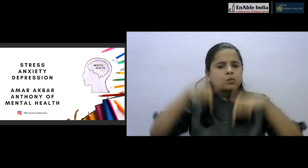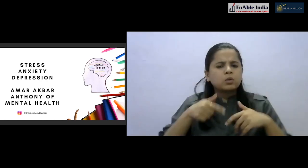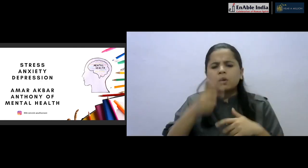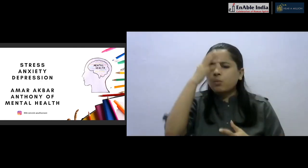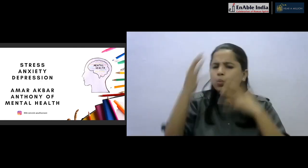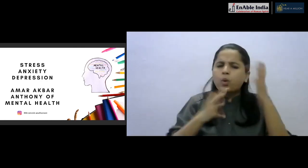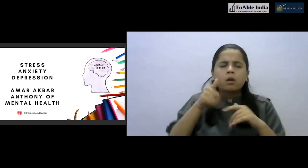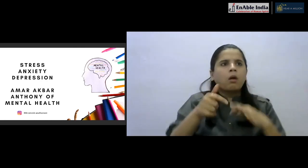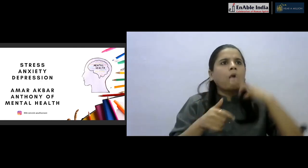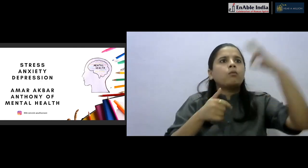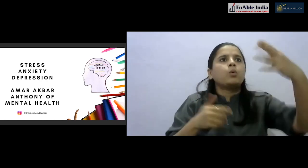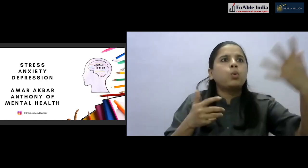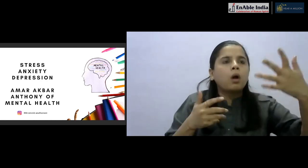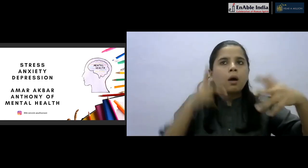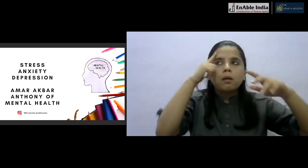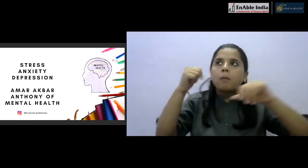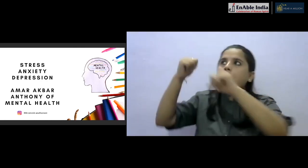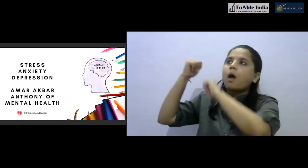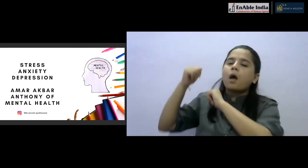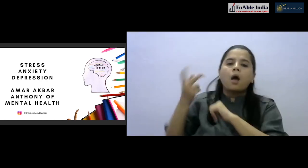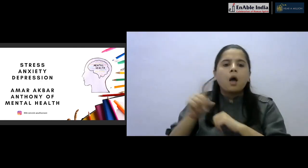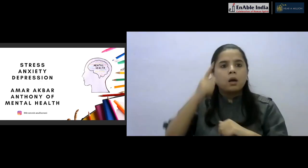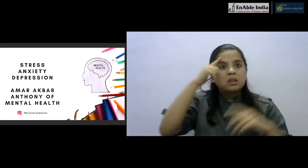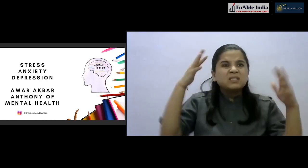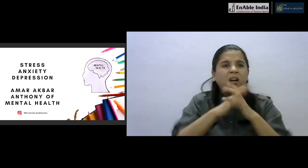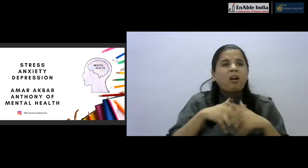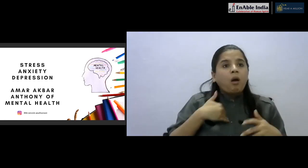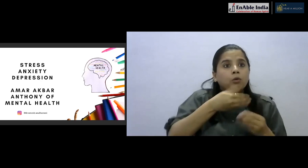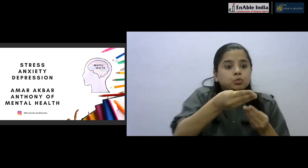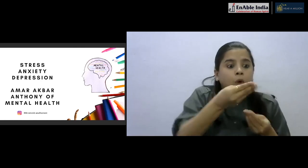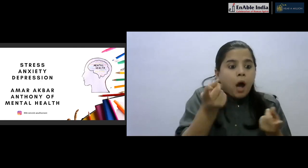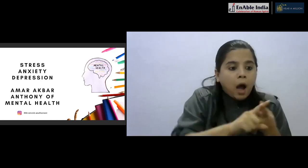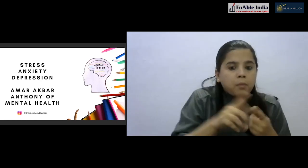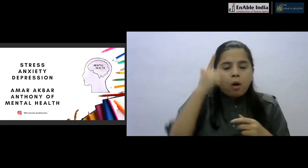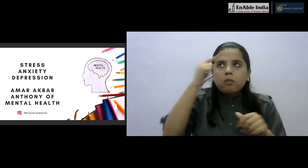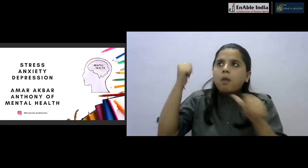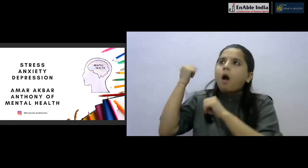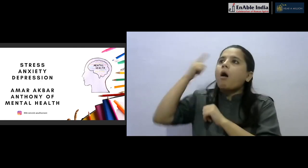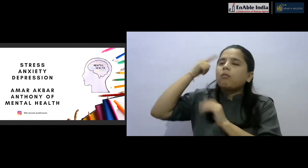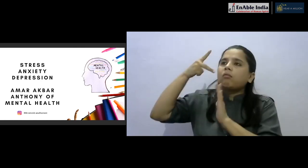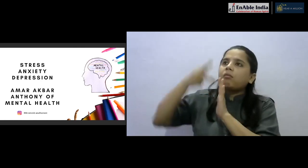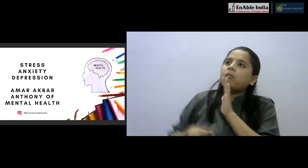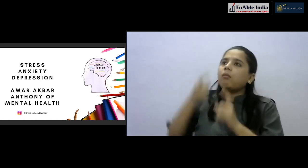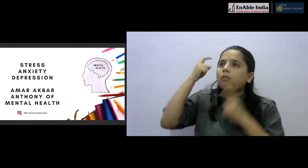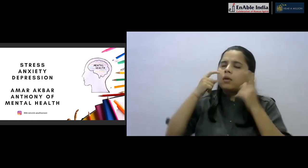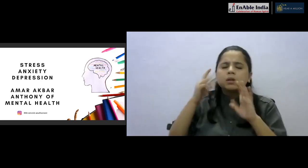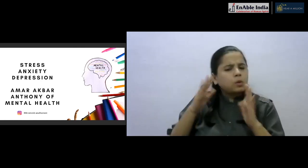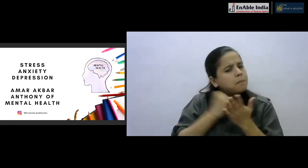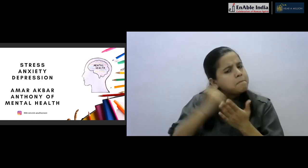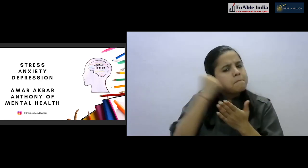about future, and you won't get stressed or depressed about the past. Start practicing that. Two,